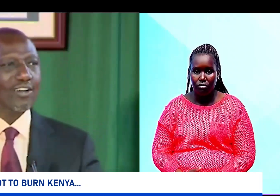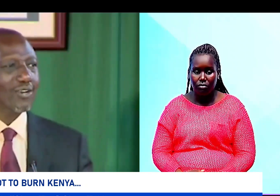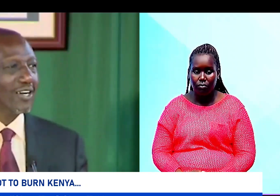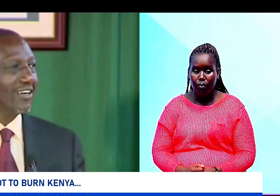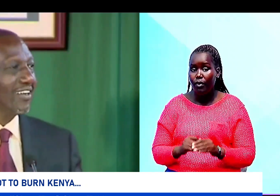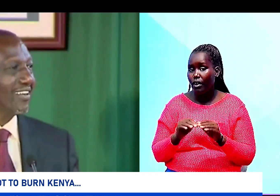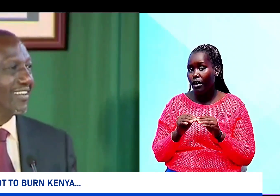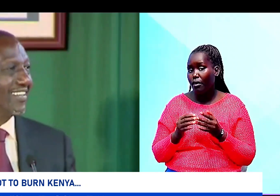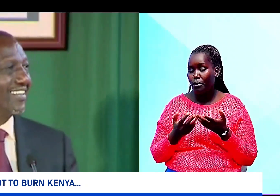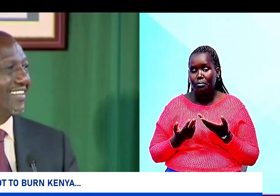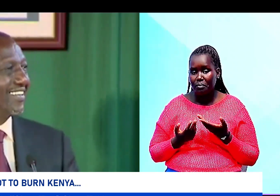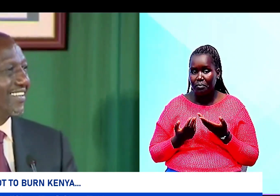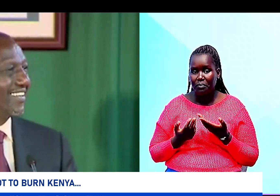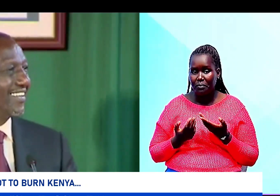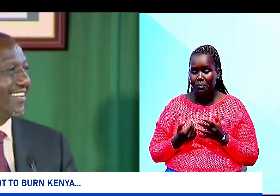What?